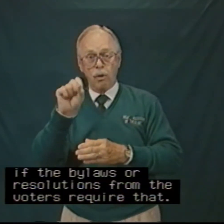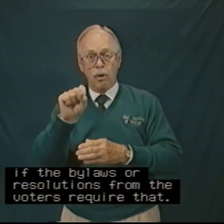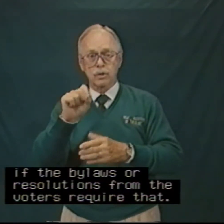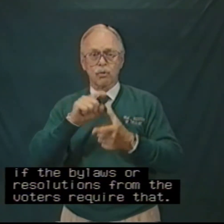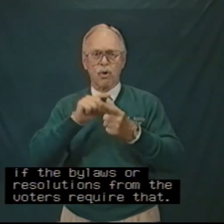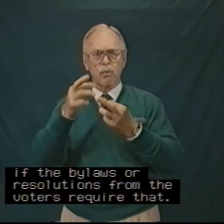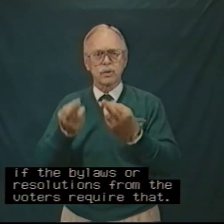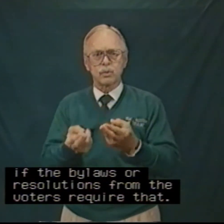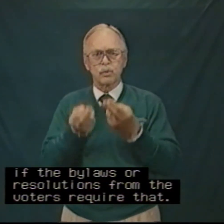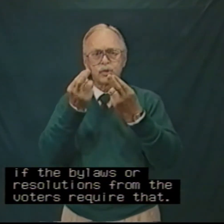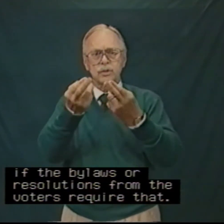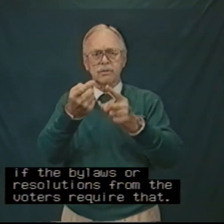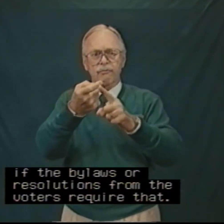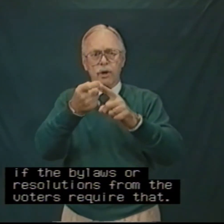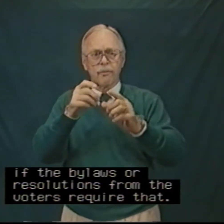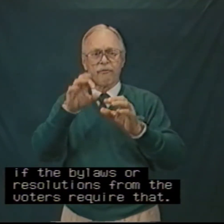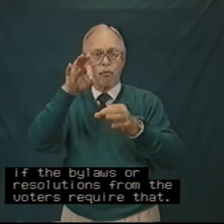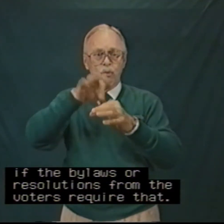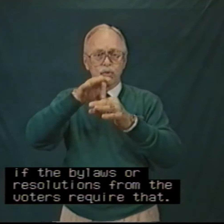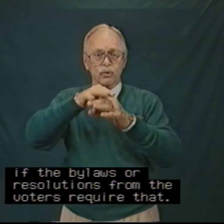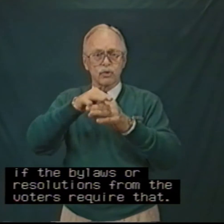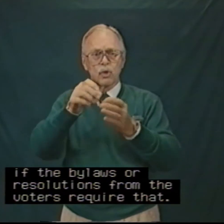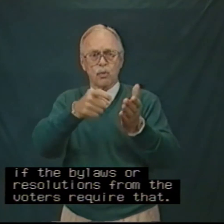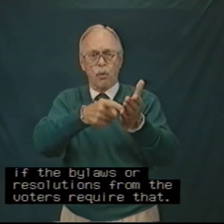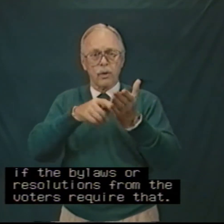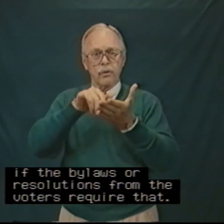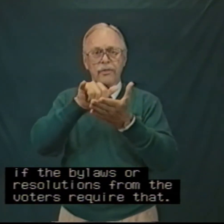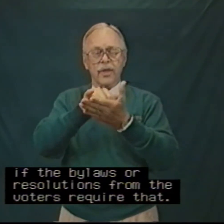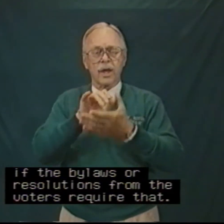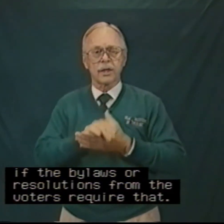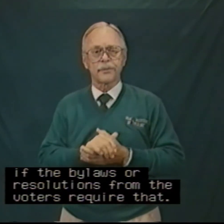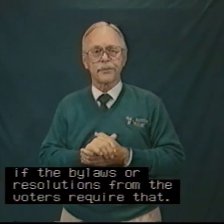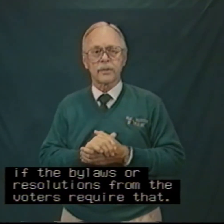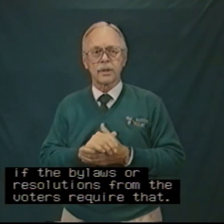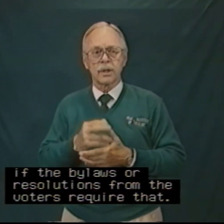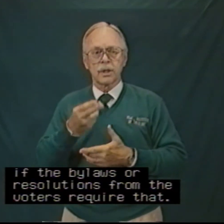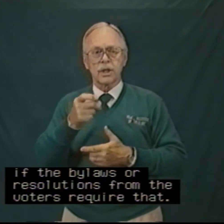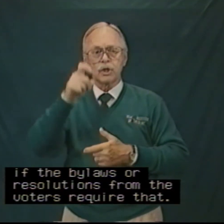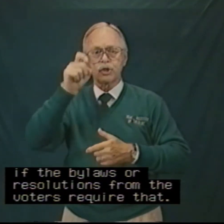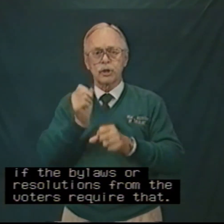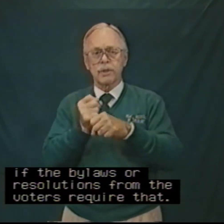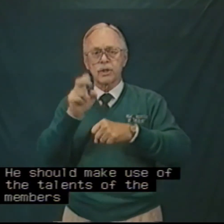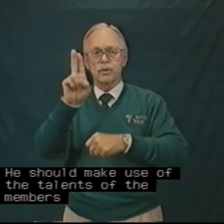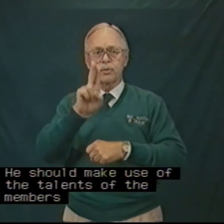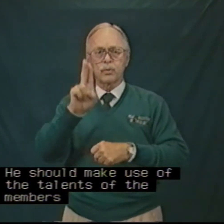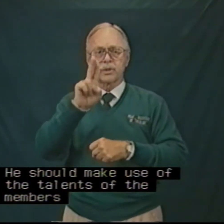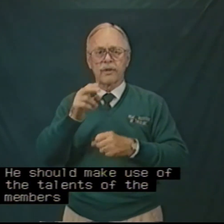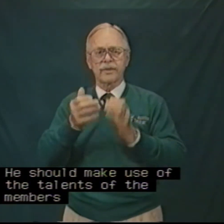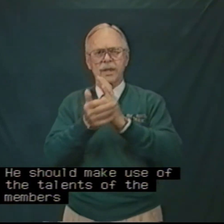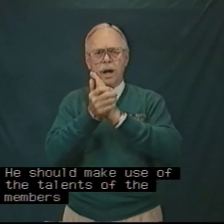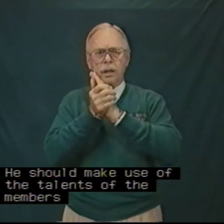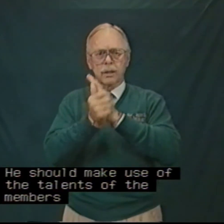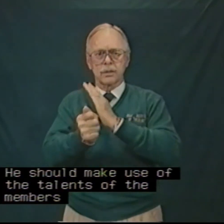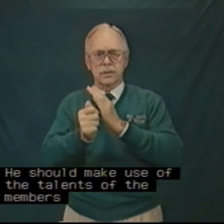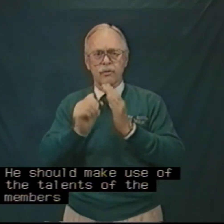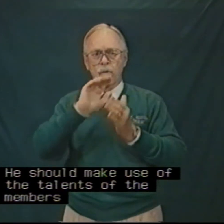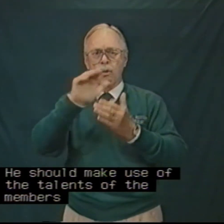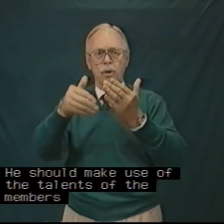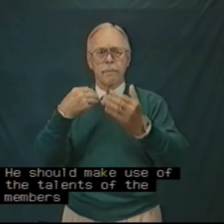He should make use of the talents of the members, found by the Stewardship Department. He shall delegate defined